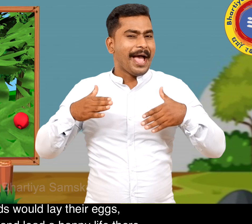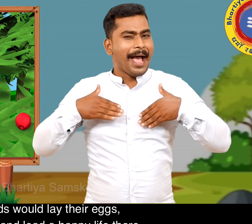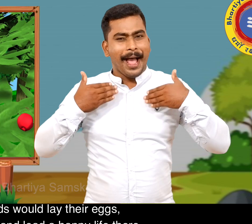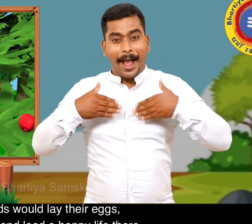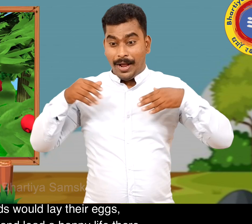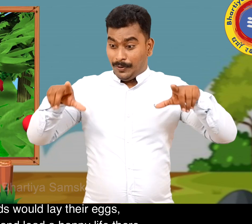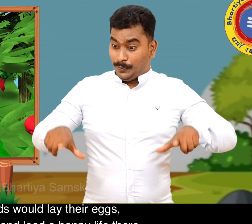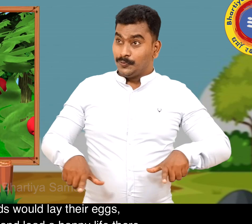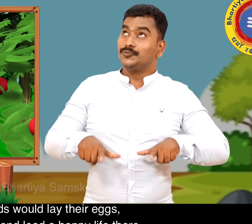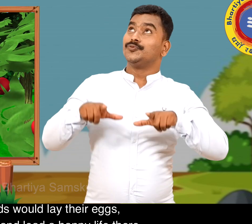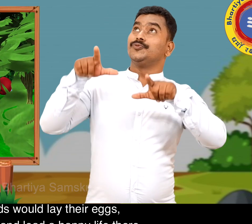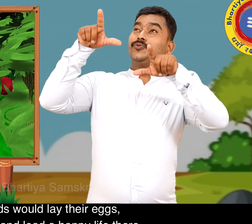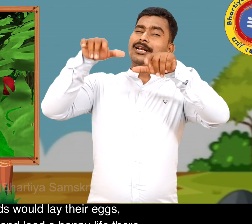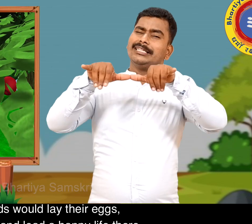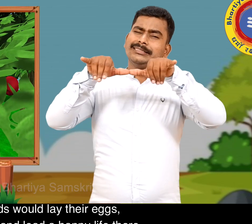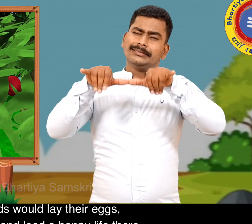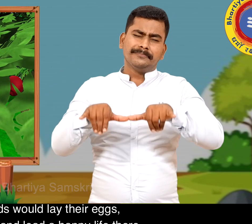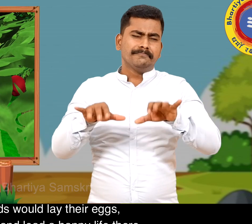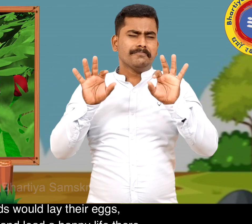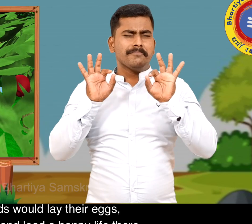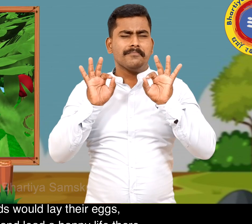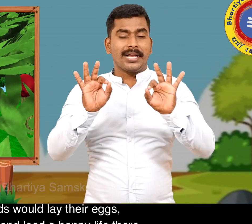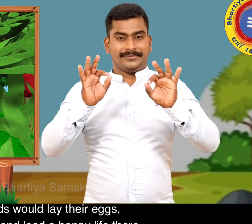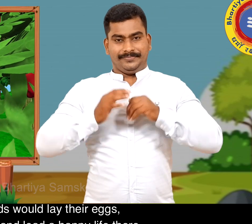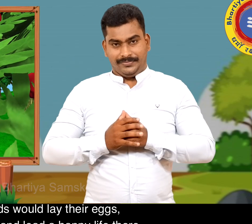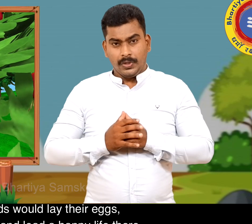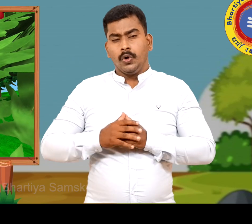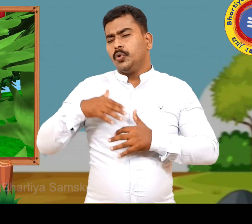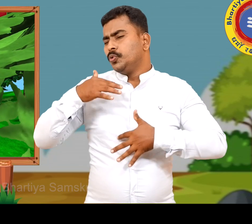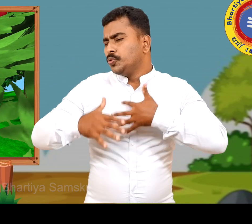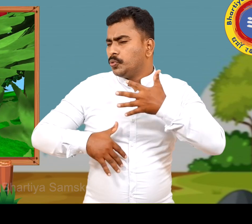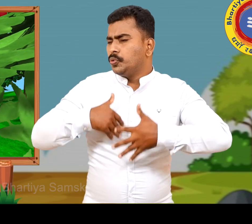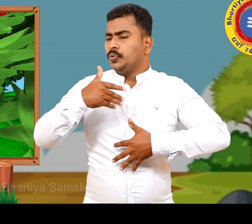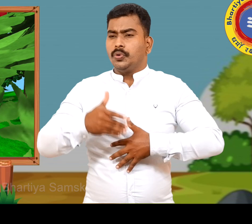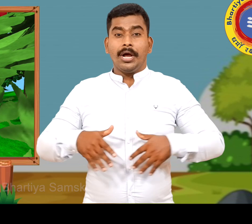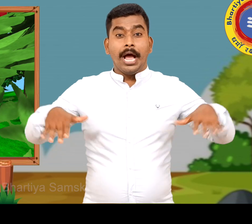hatch them, and lead a happy life there.